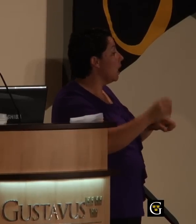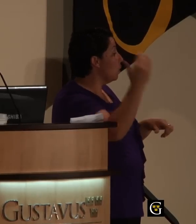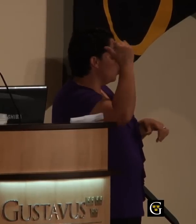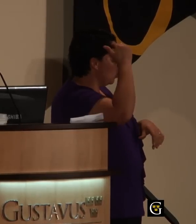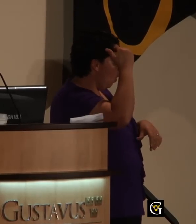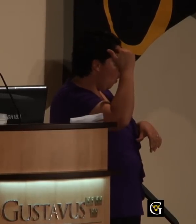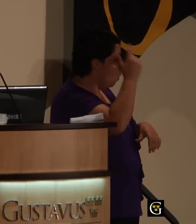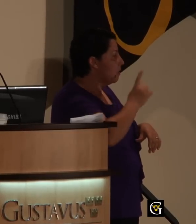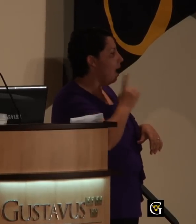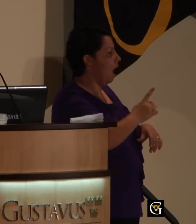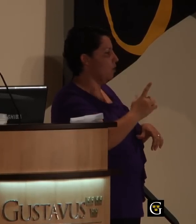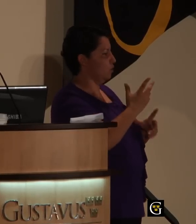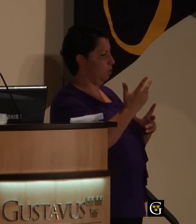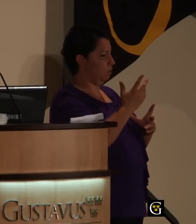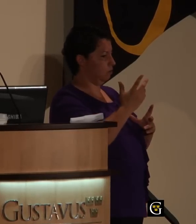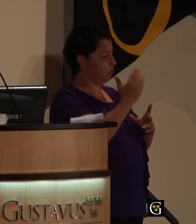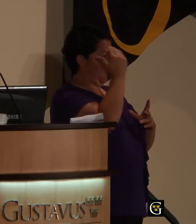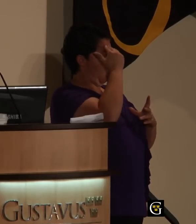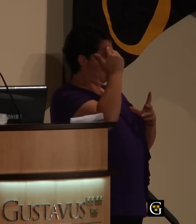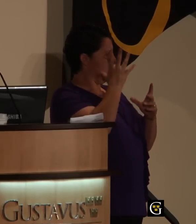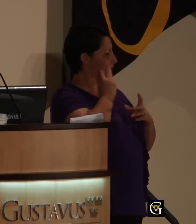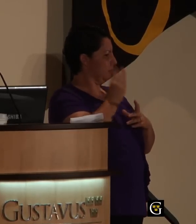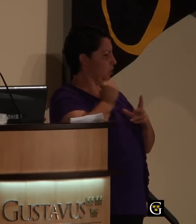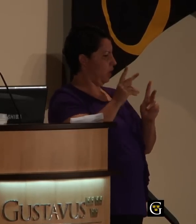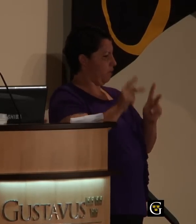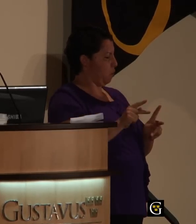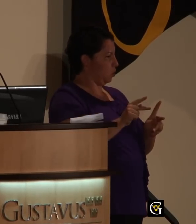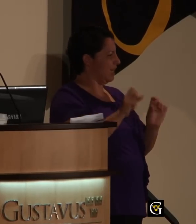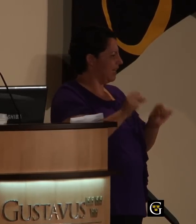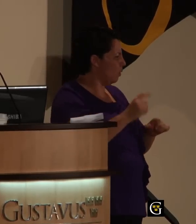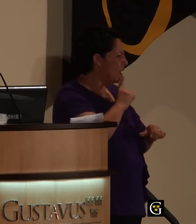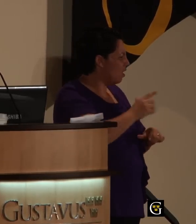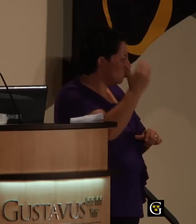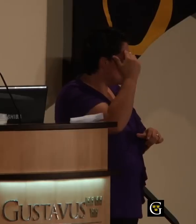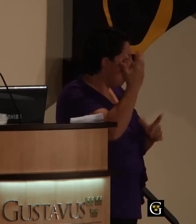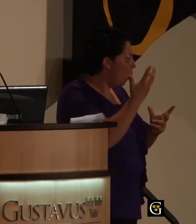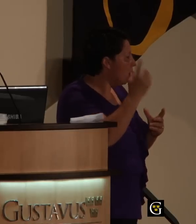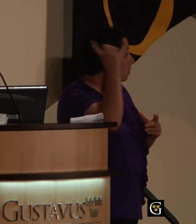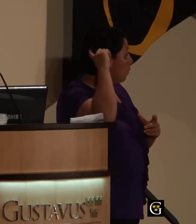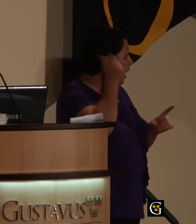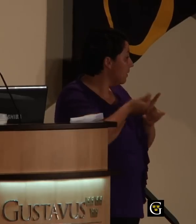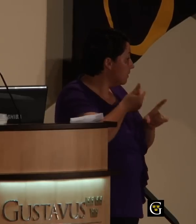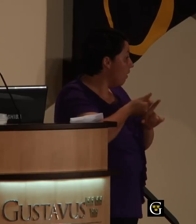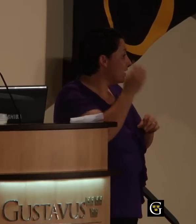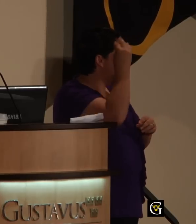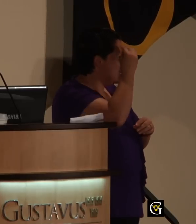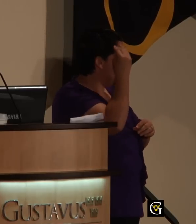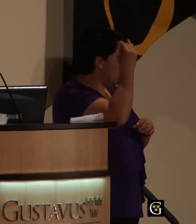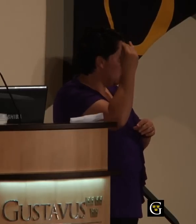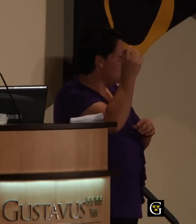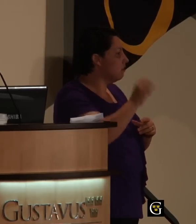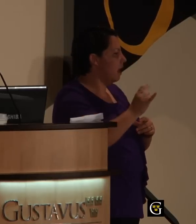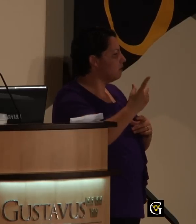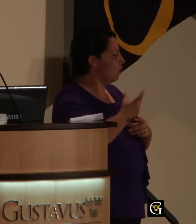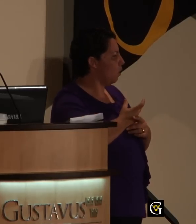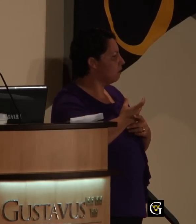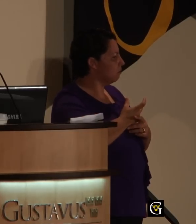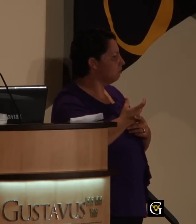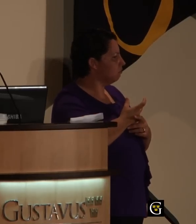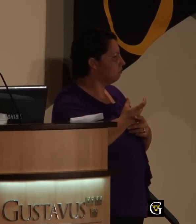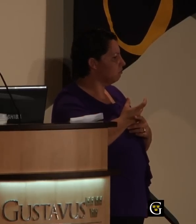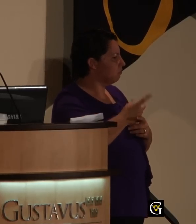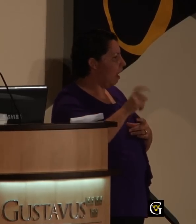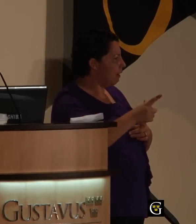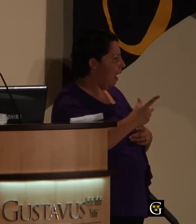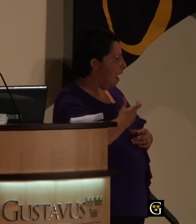experience of a person? Can we know what a brain is thinking? And this is the question that I addressed myself to.